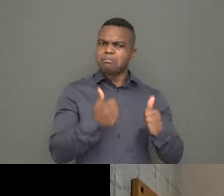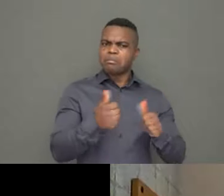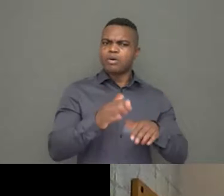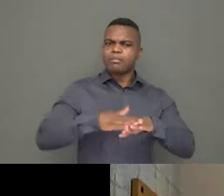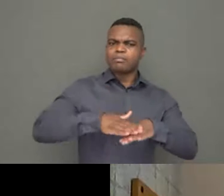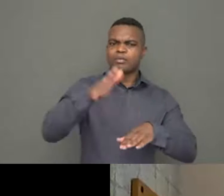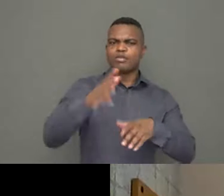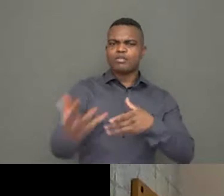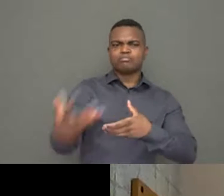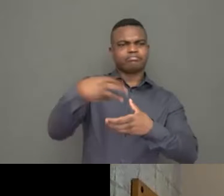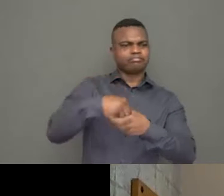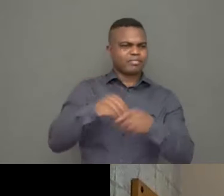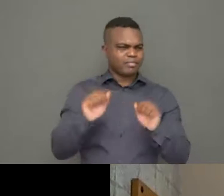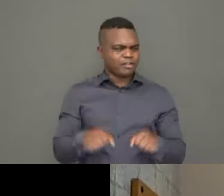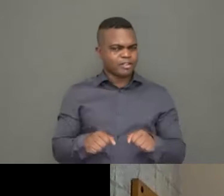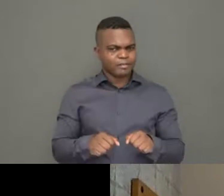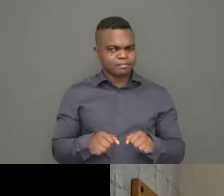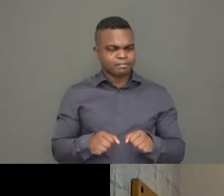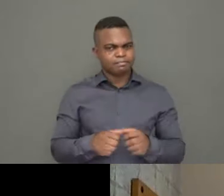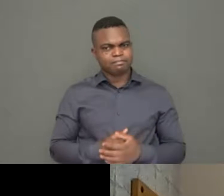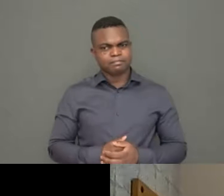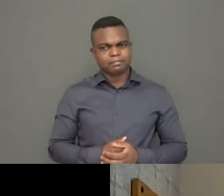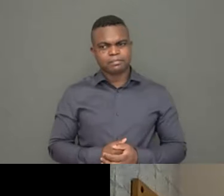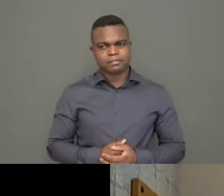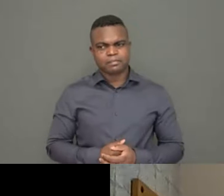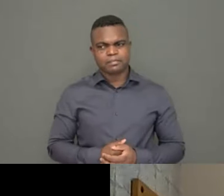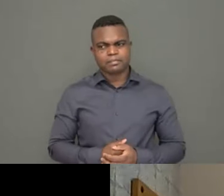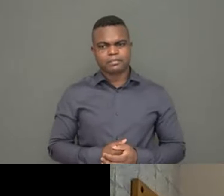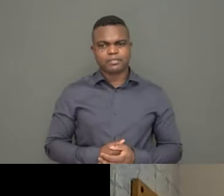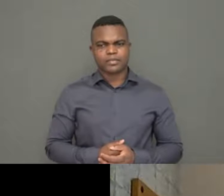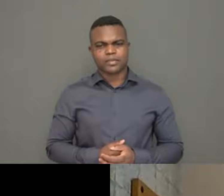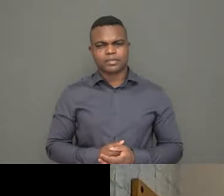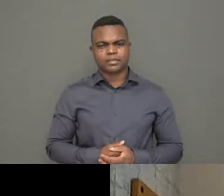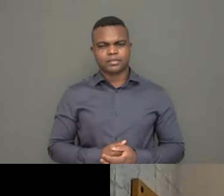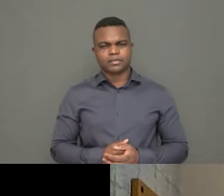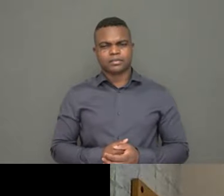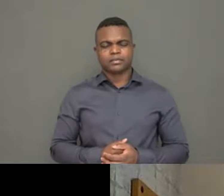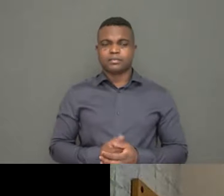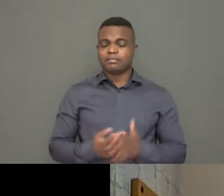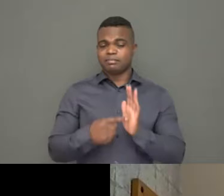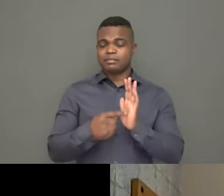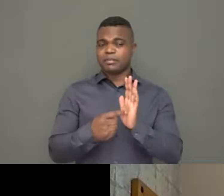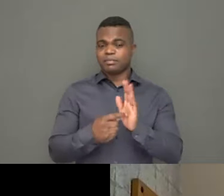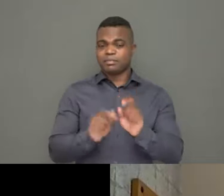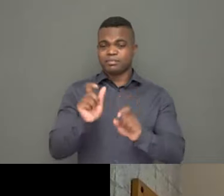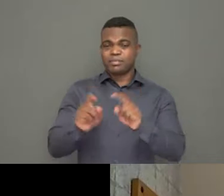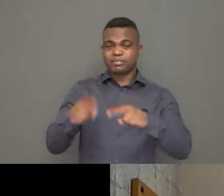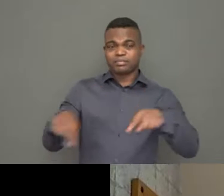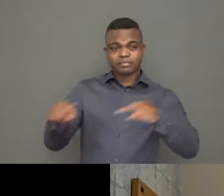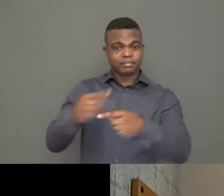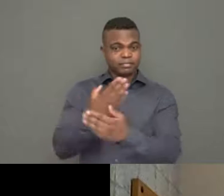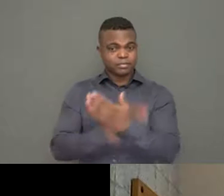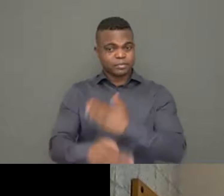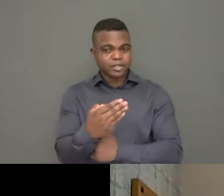disabilities, people who are not able to move. Like people with disabilities. I see that this would encourage so